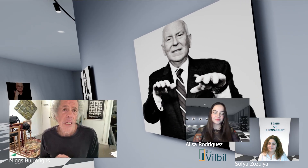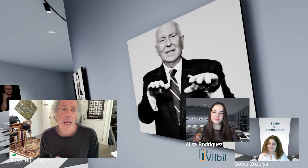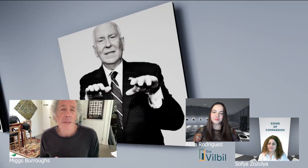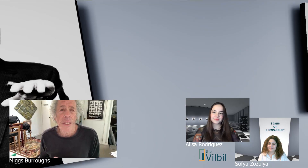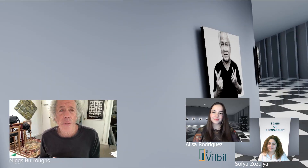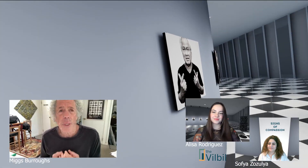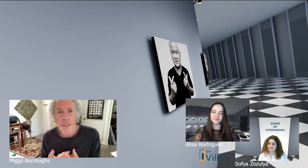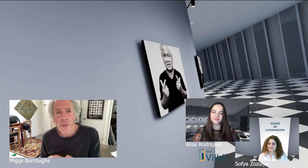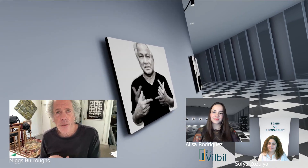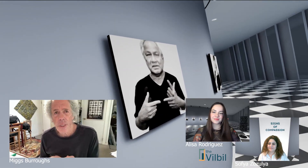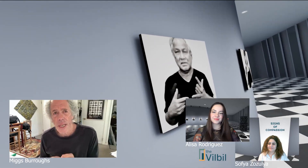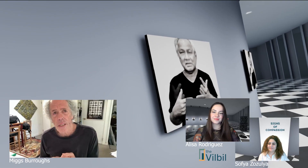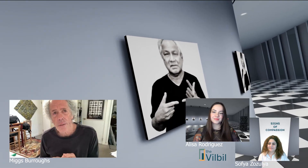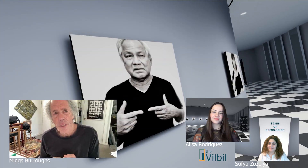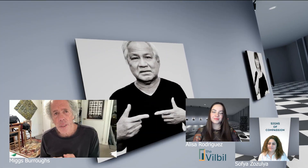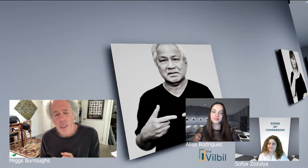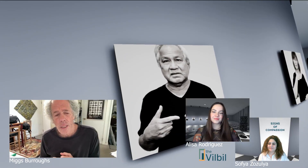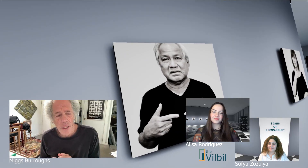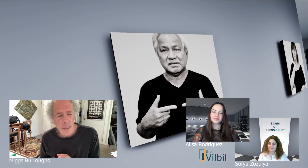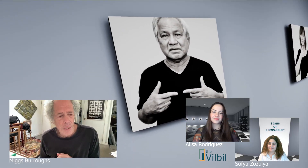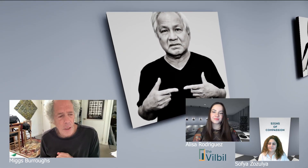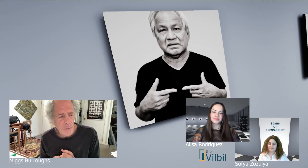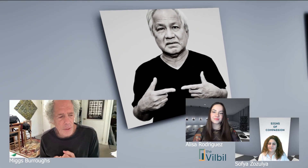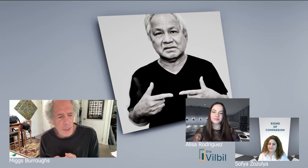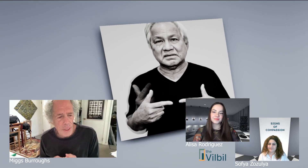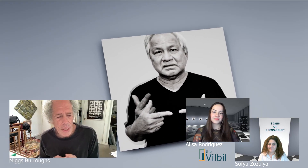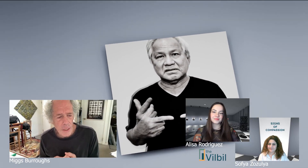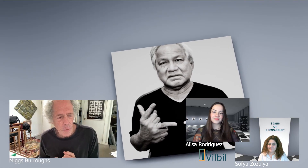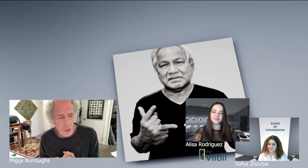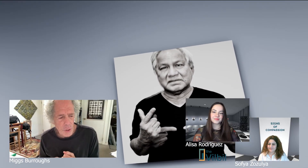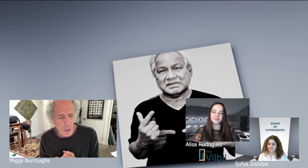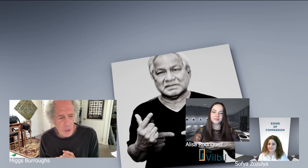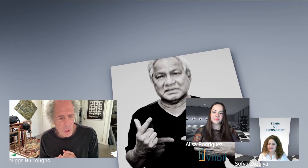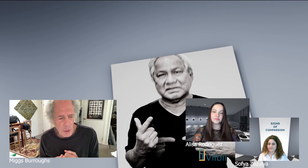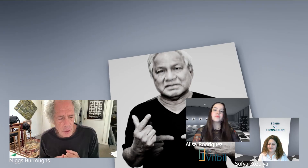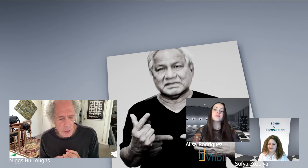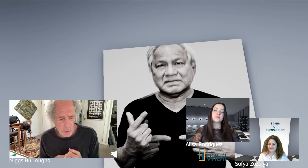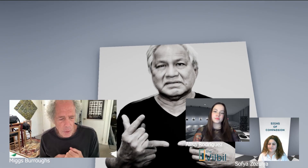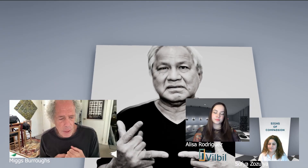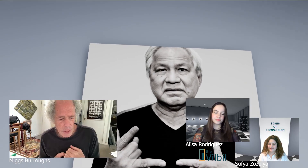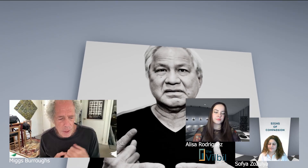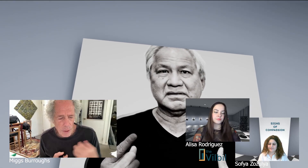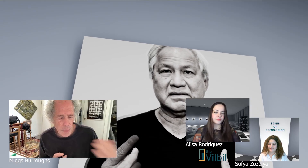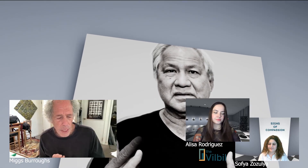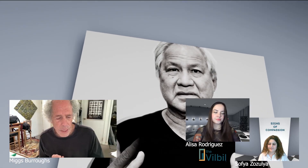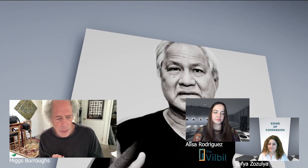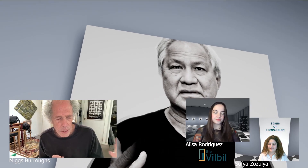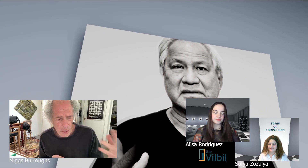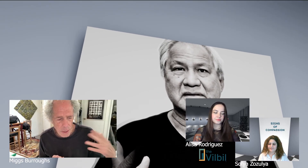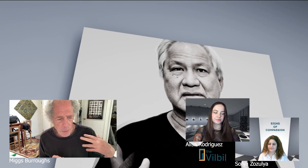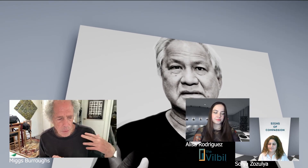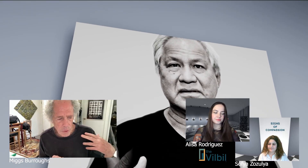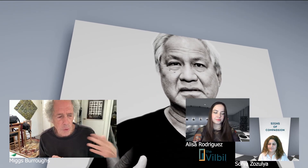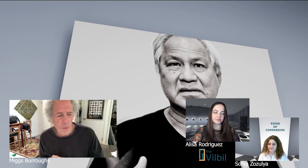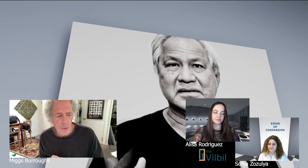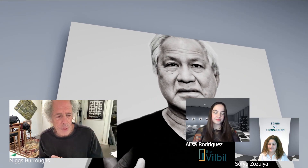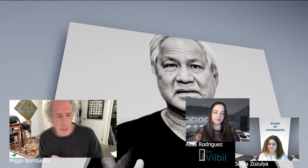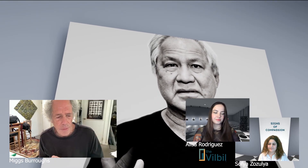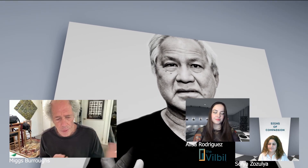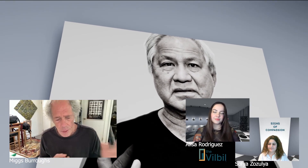And then it went on to a gallery in Hartford, Connecticut, which is right nearby the School for the Deaf,